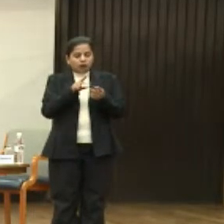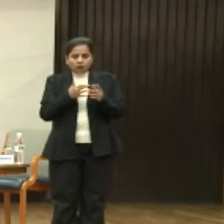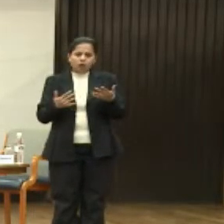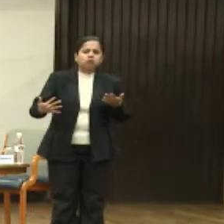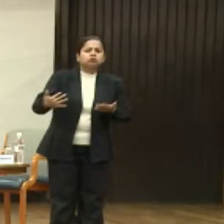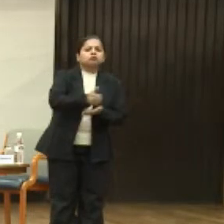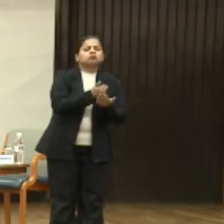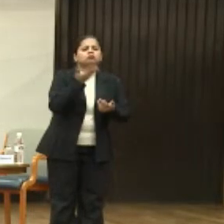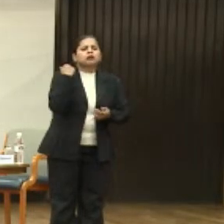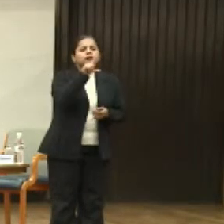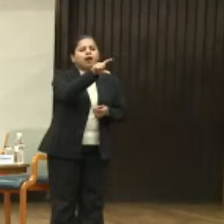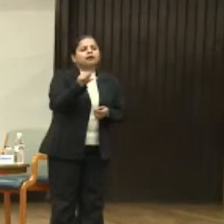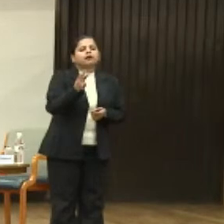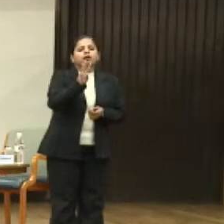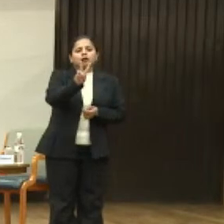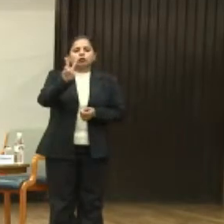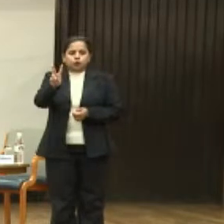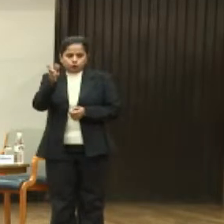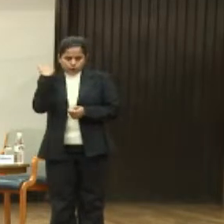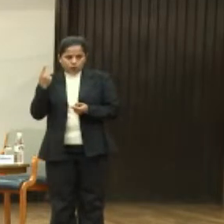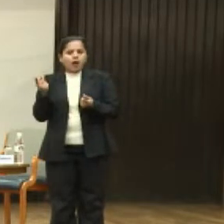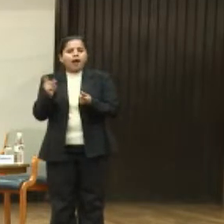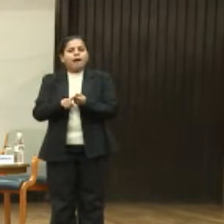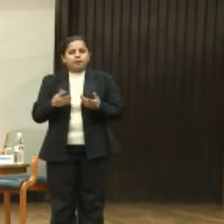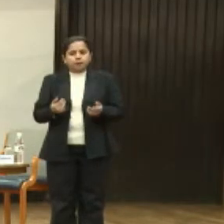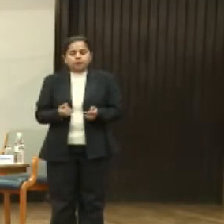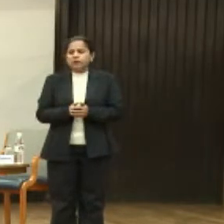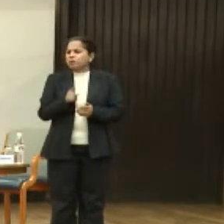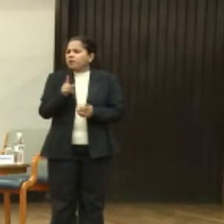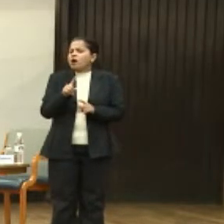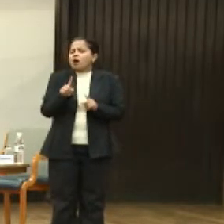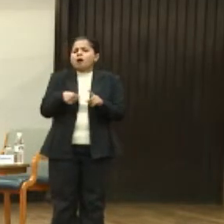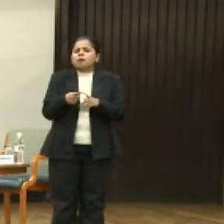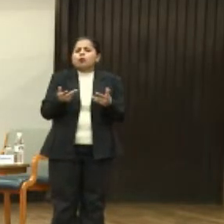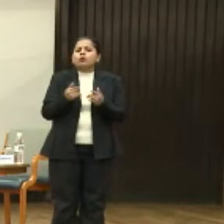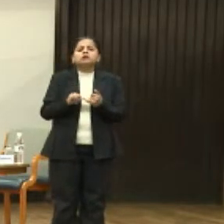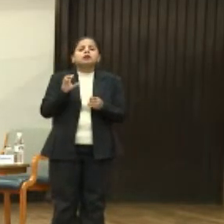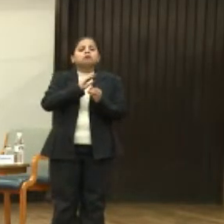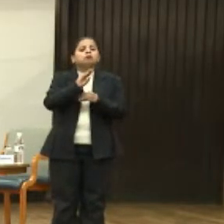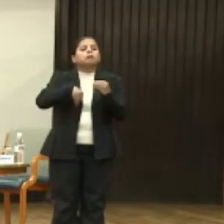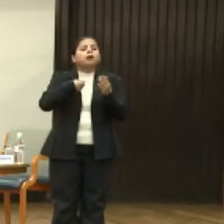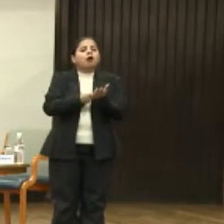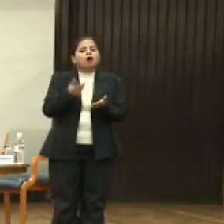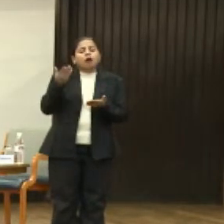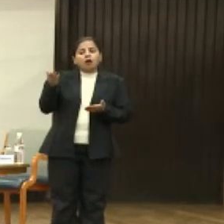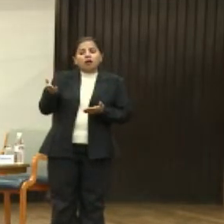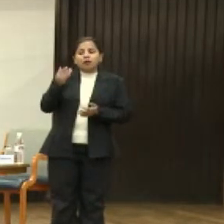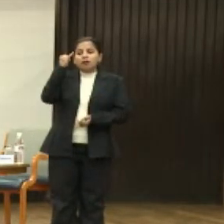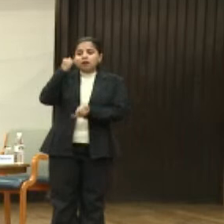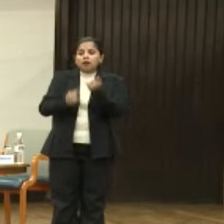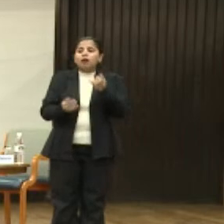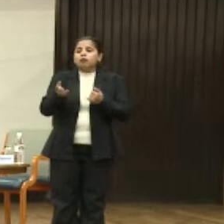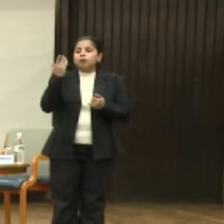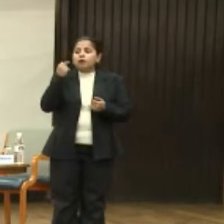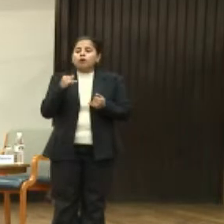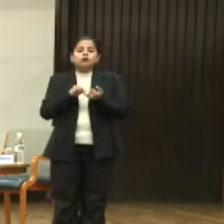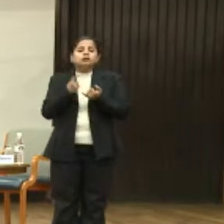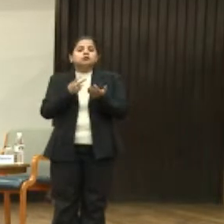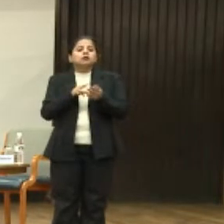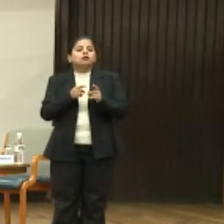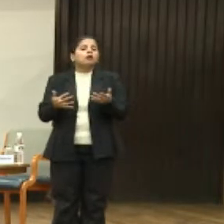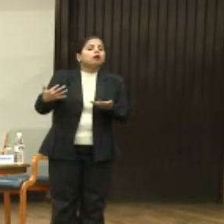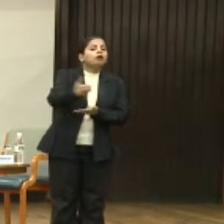in 1932? What about a state like Bihar, where the last cadastral survey